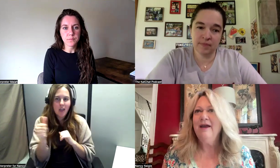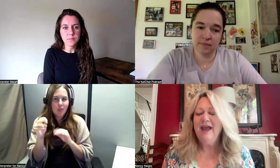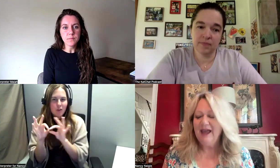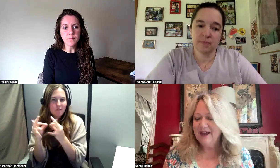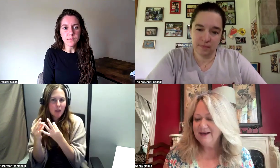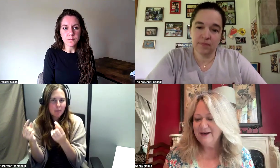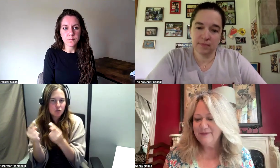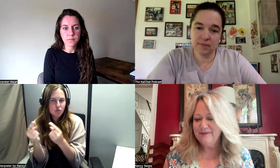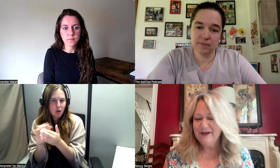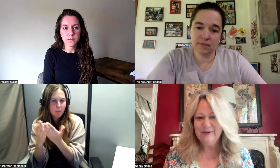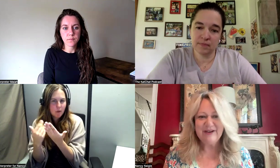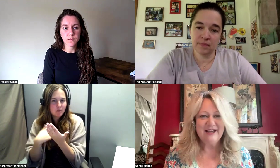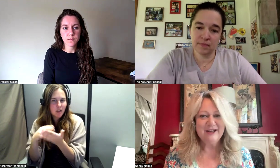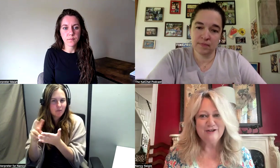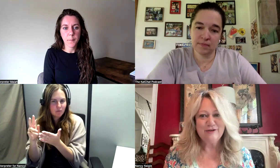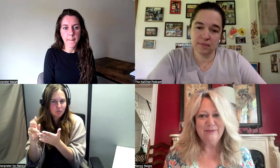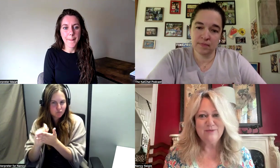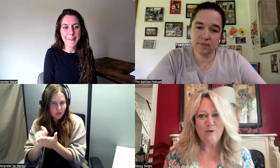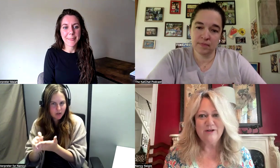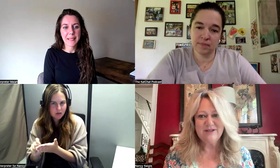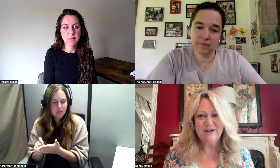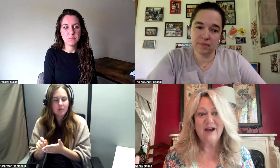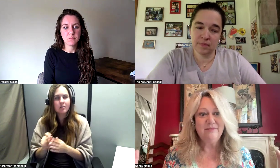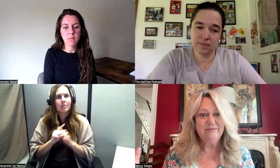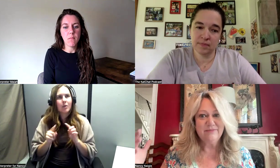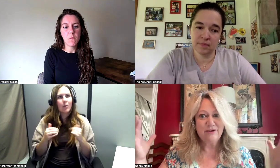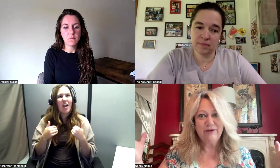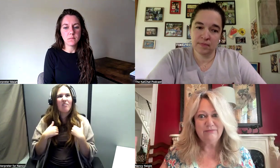thing. And we've got like an extreme sports